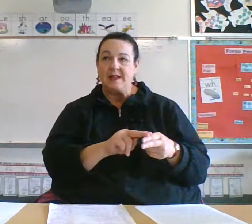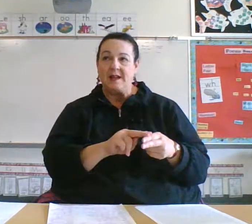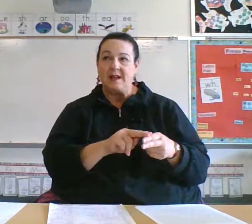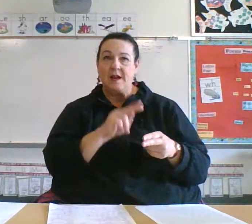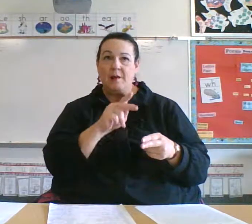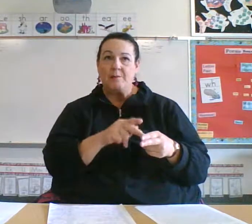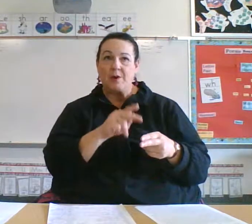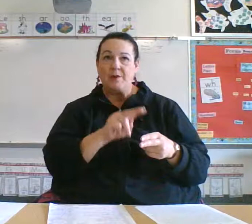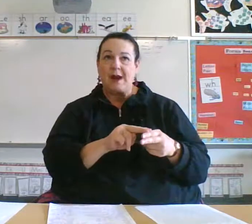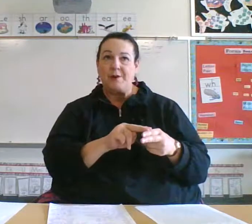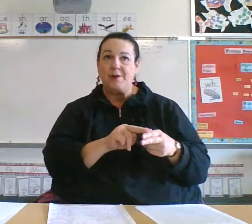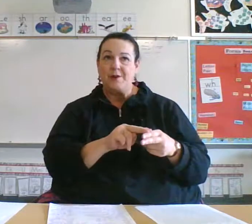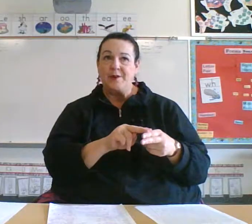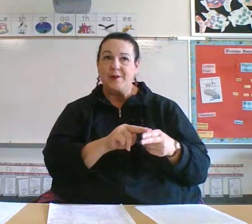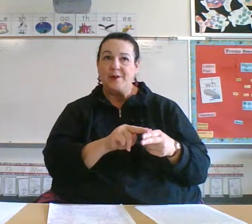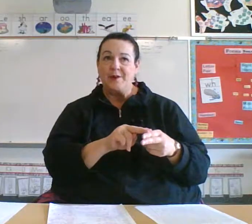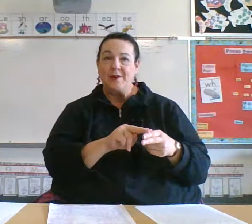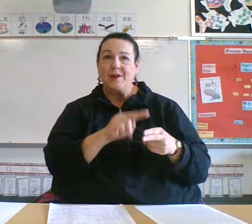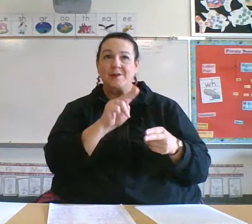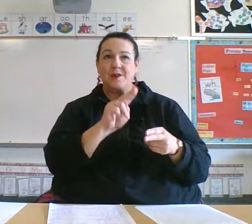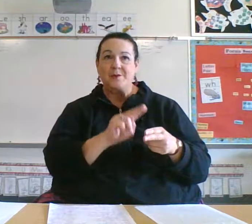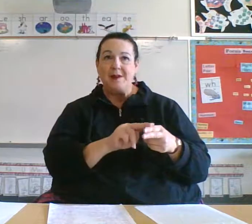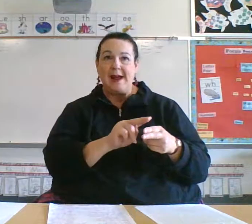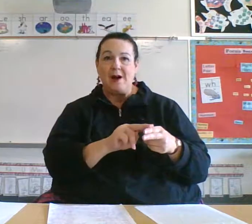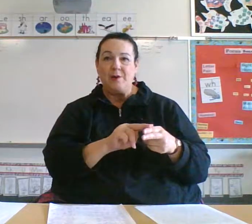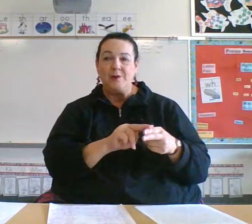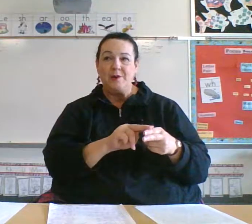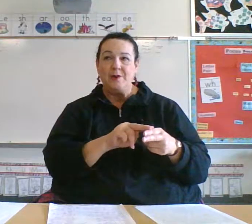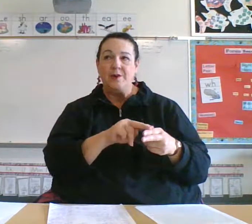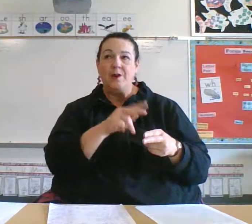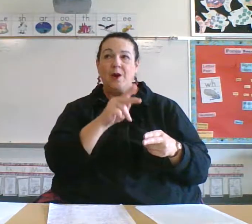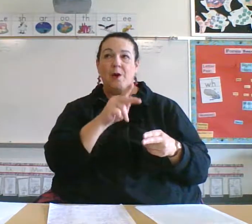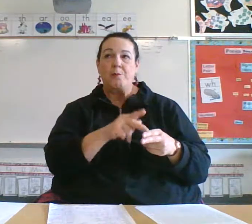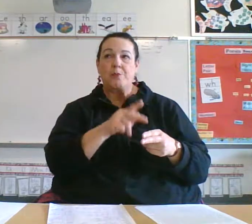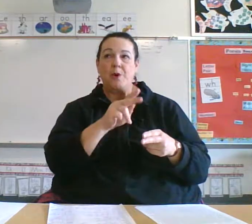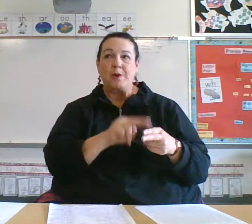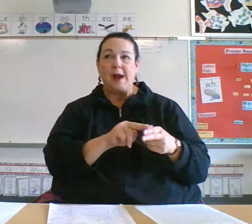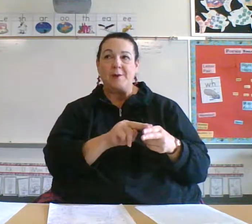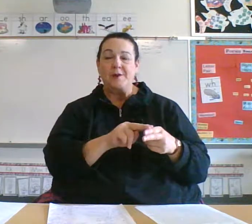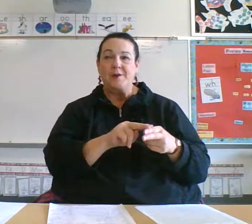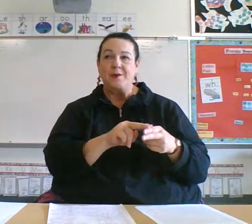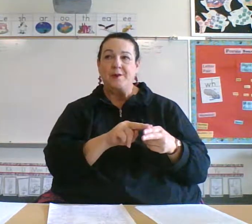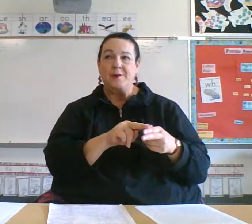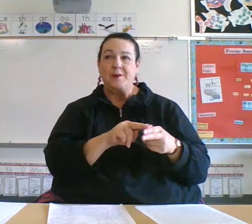N. Pronoun. So noun, pronoun.